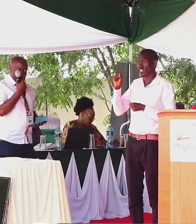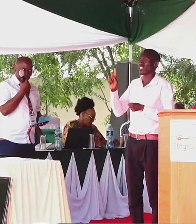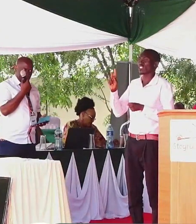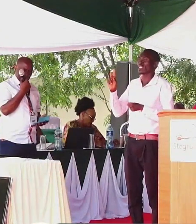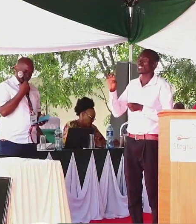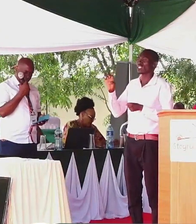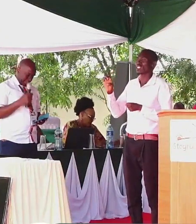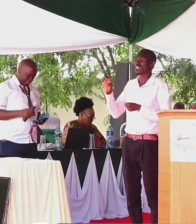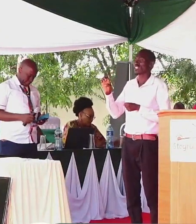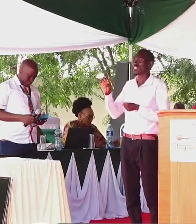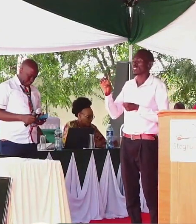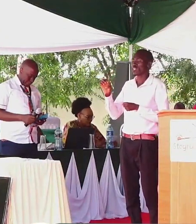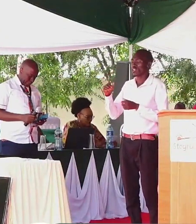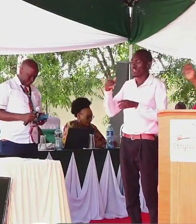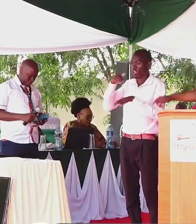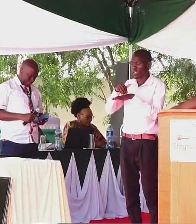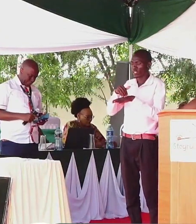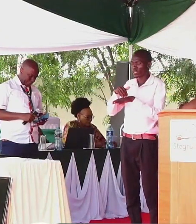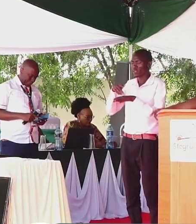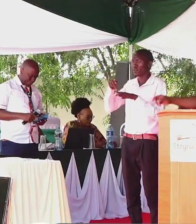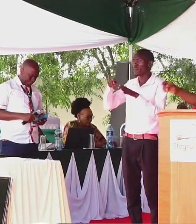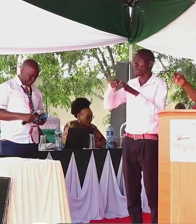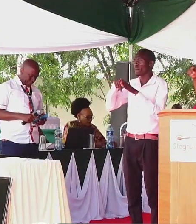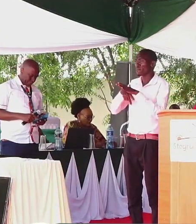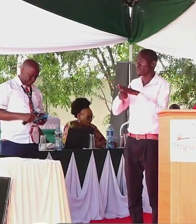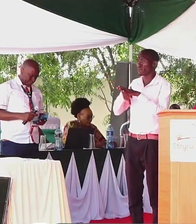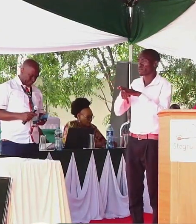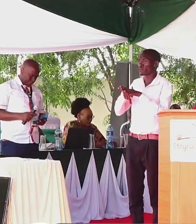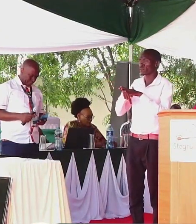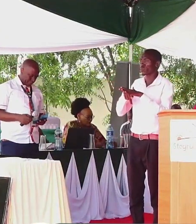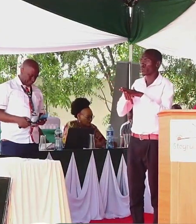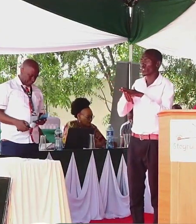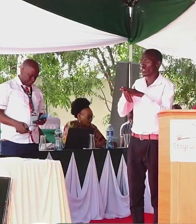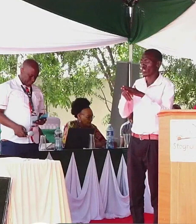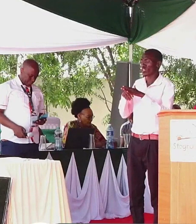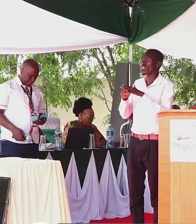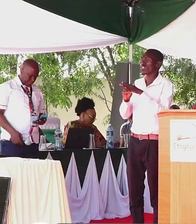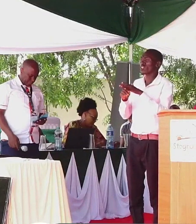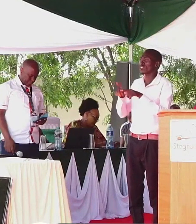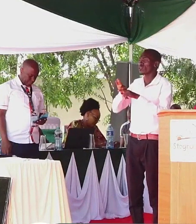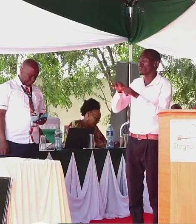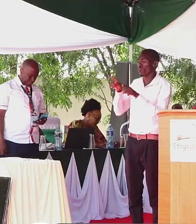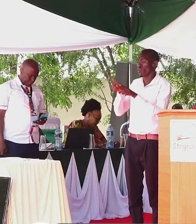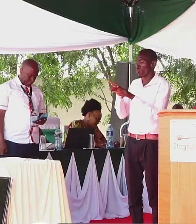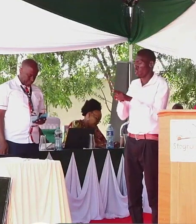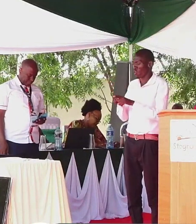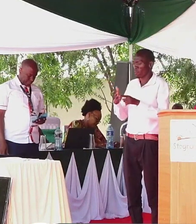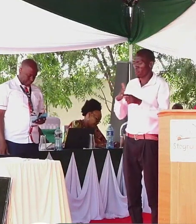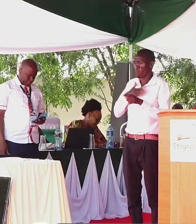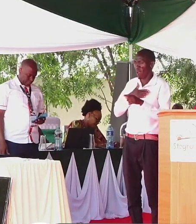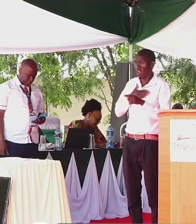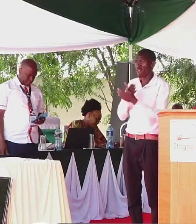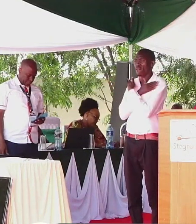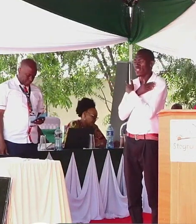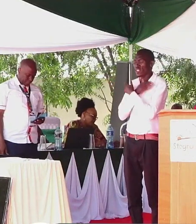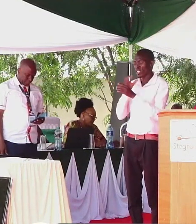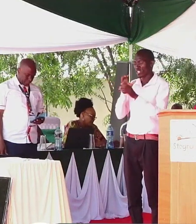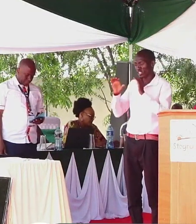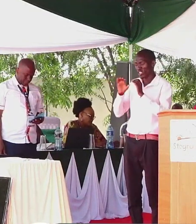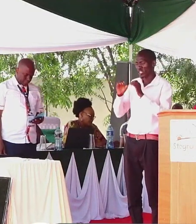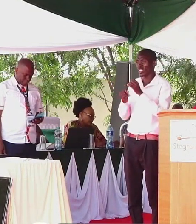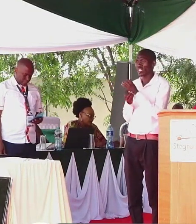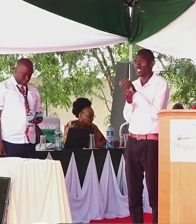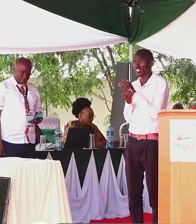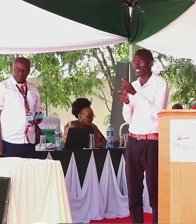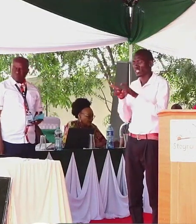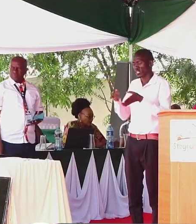at the pre-primary level because of the obvious reasons that my colleague have explained here, that there is a small